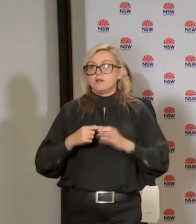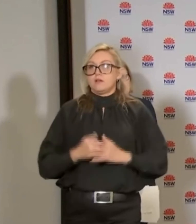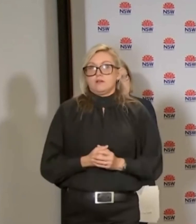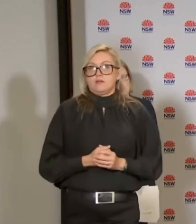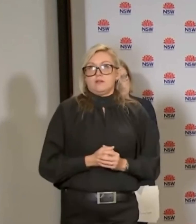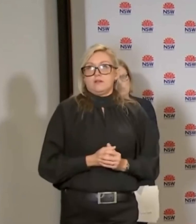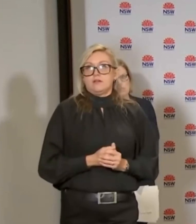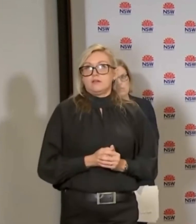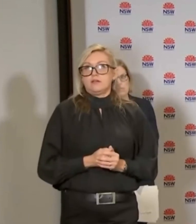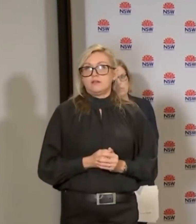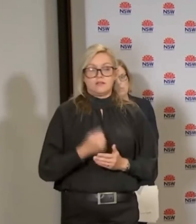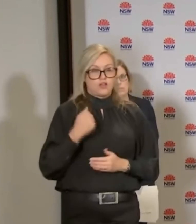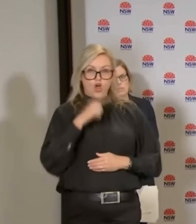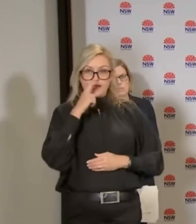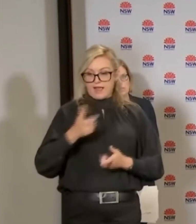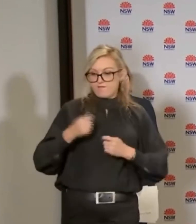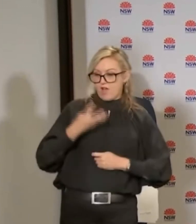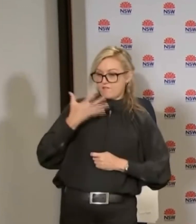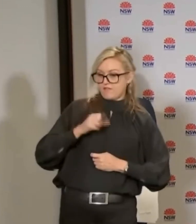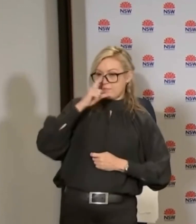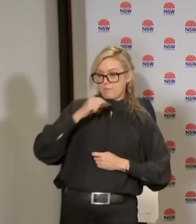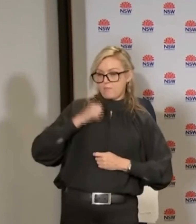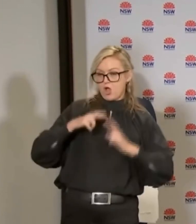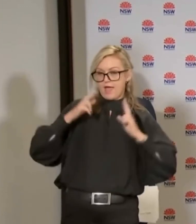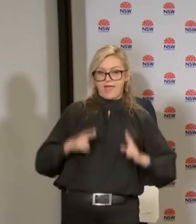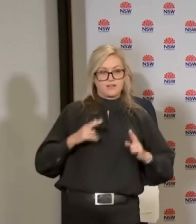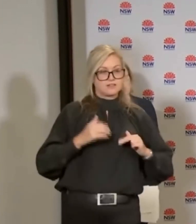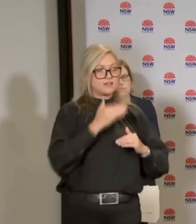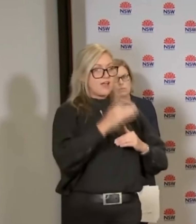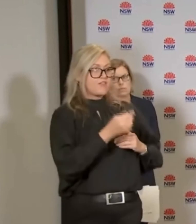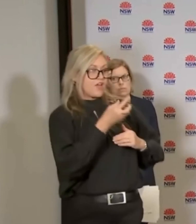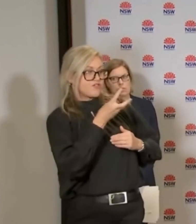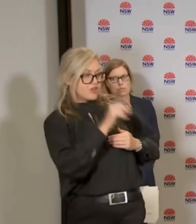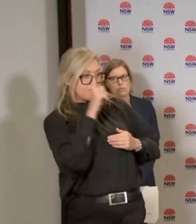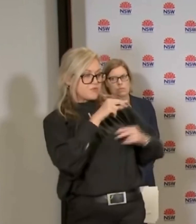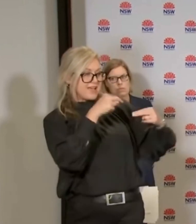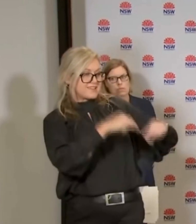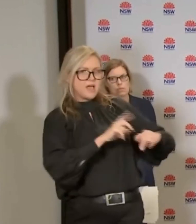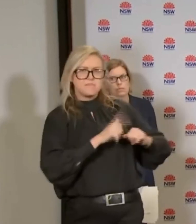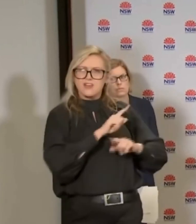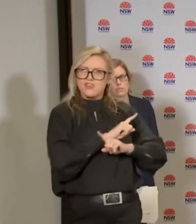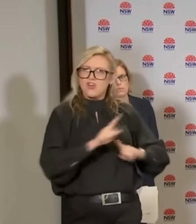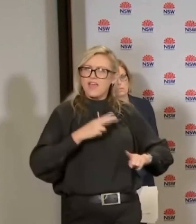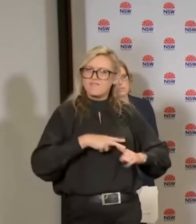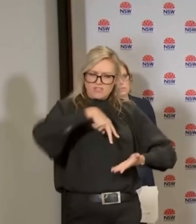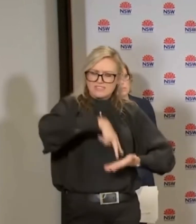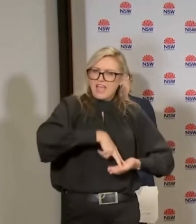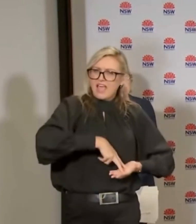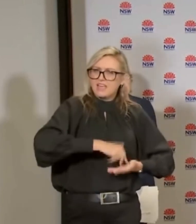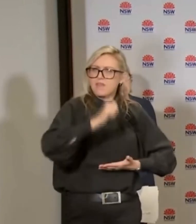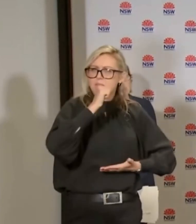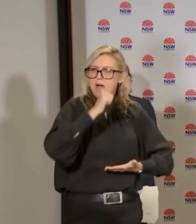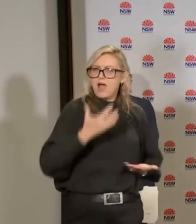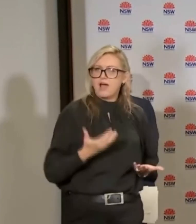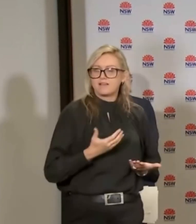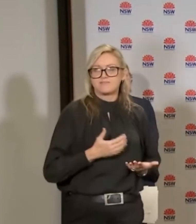30 people at a time can dance at a wedding from Friday, but you can't stand up and have a drink at the front bar until... Well, James, invite the friends